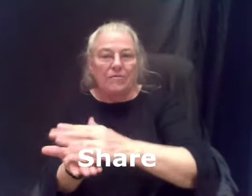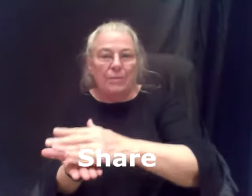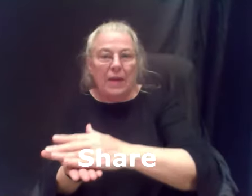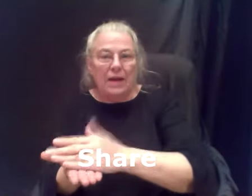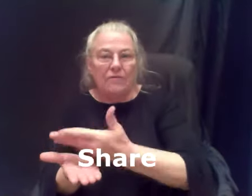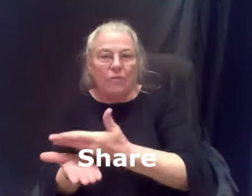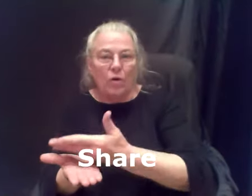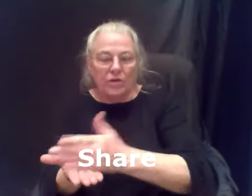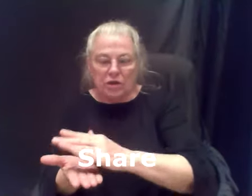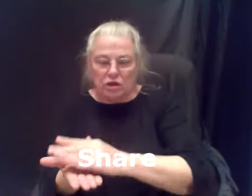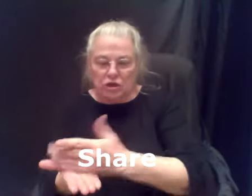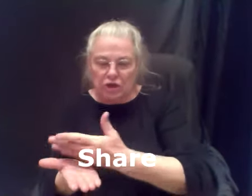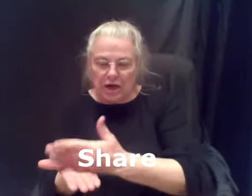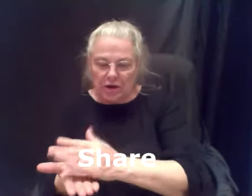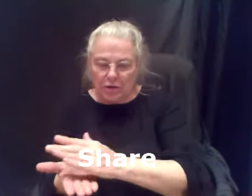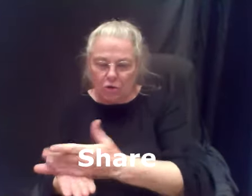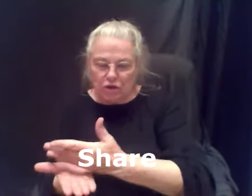back and forth. Share or sharing.